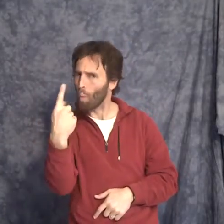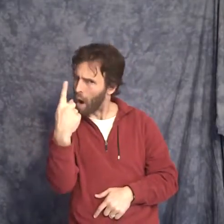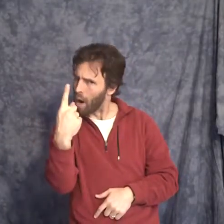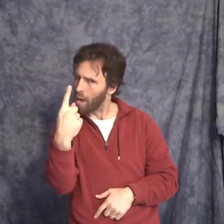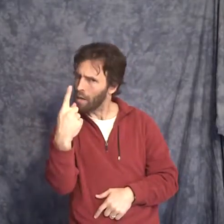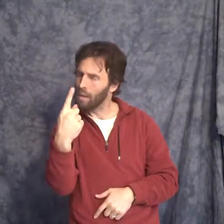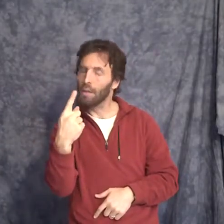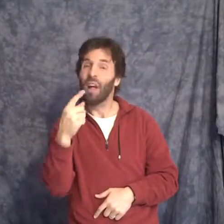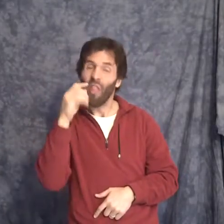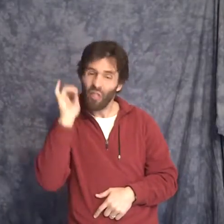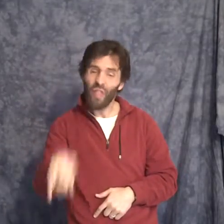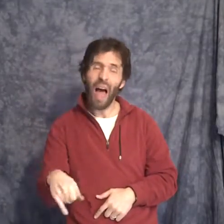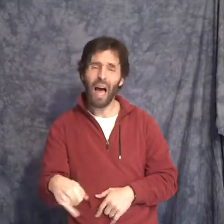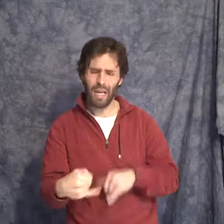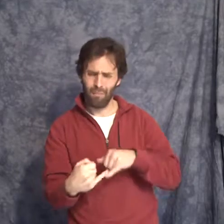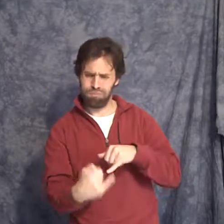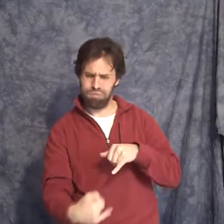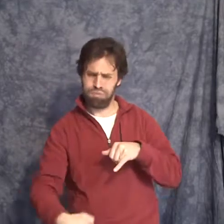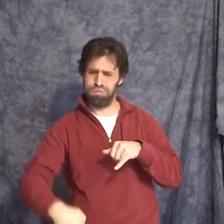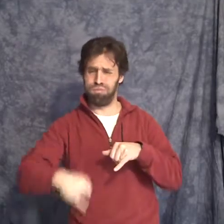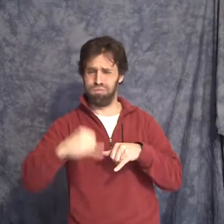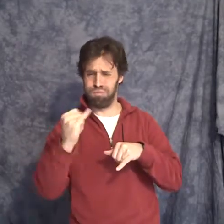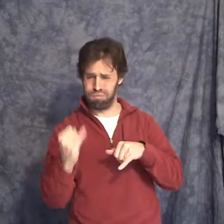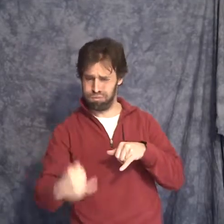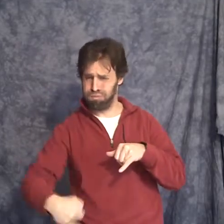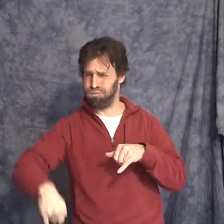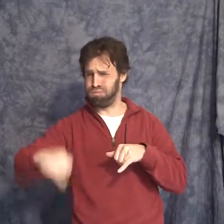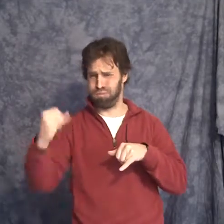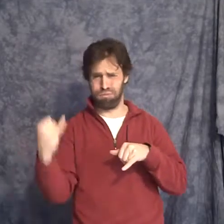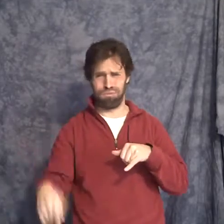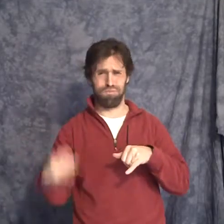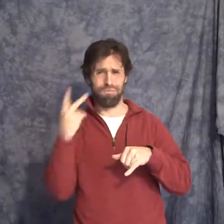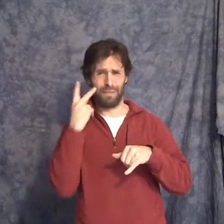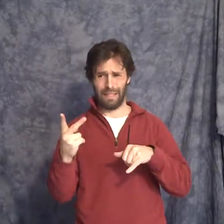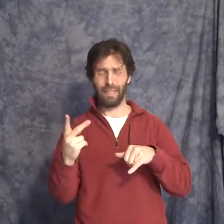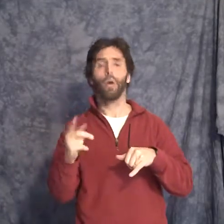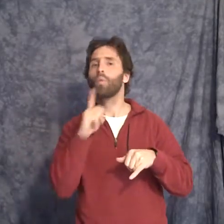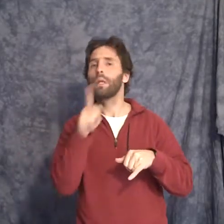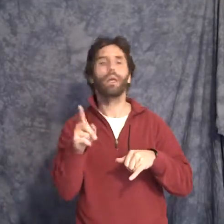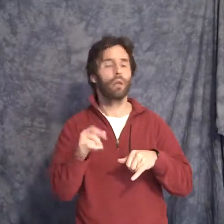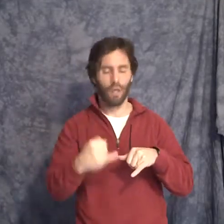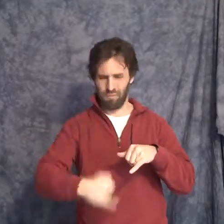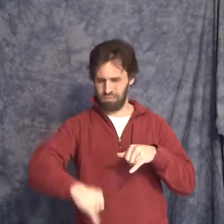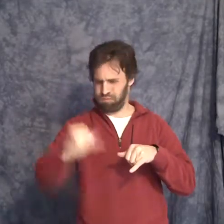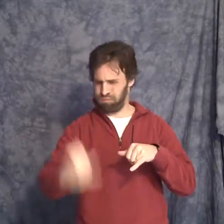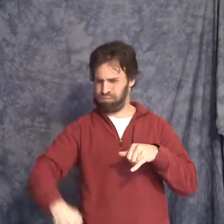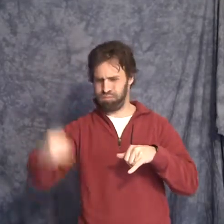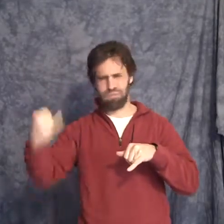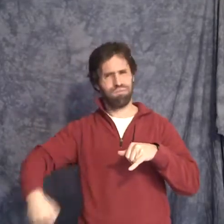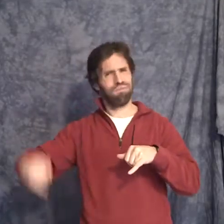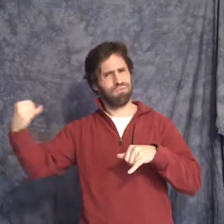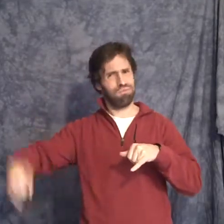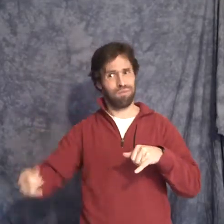And extremely long, so long as a matter of fact, you can see what they had to do here to get this whole axon on the